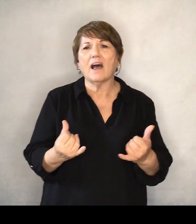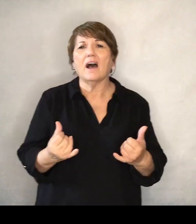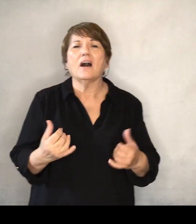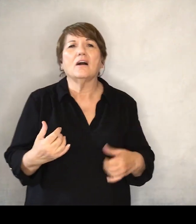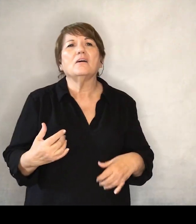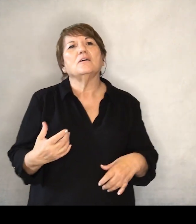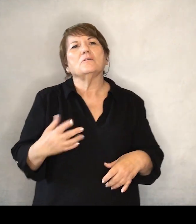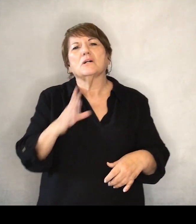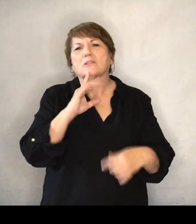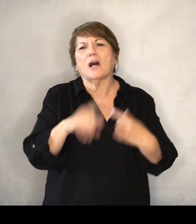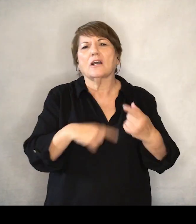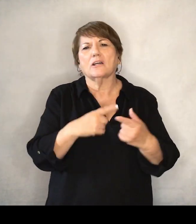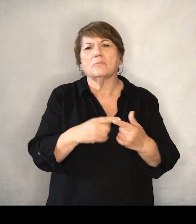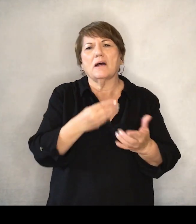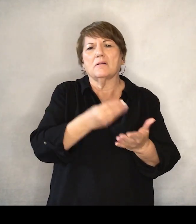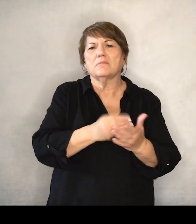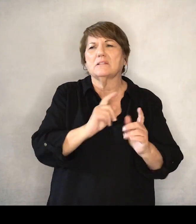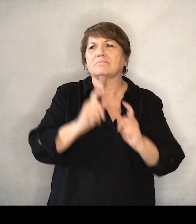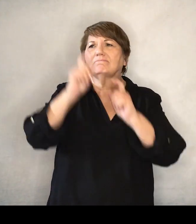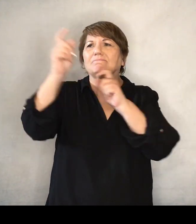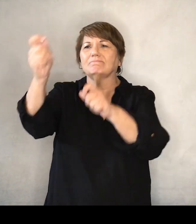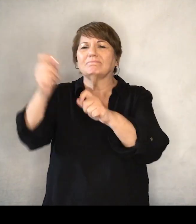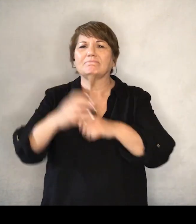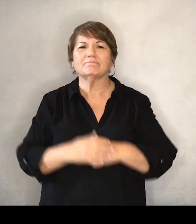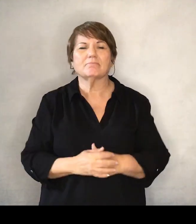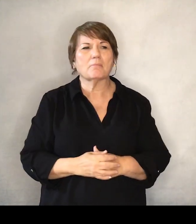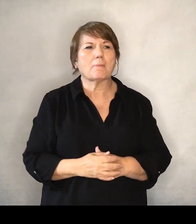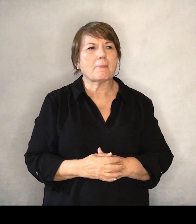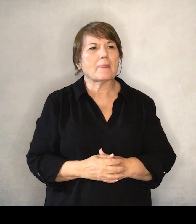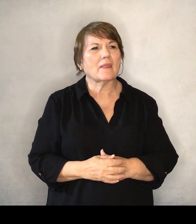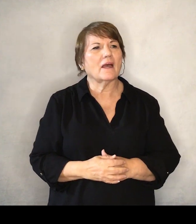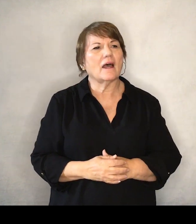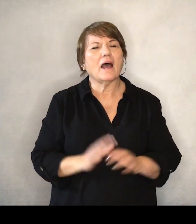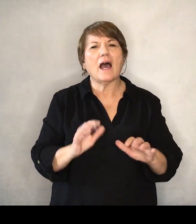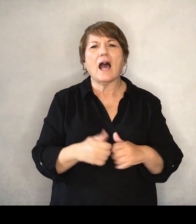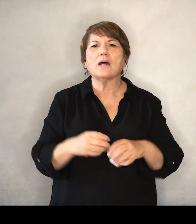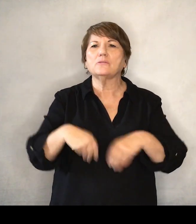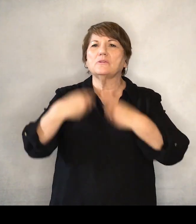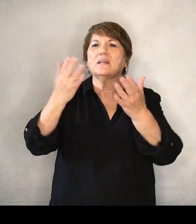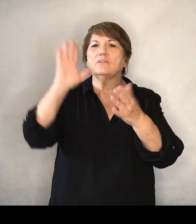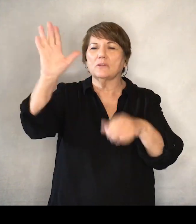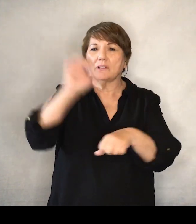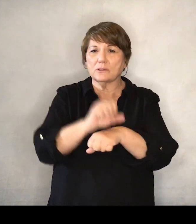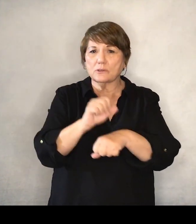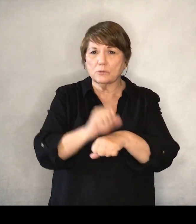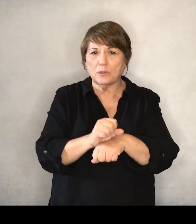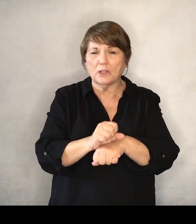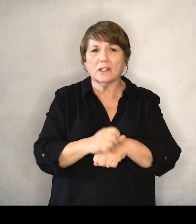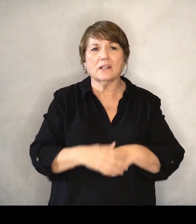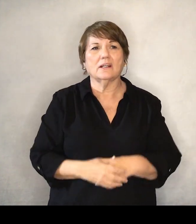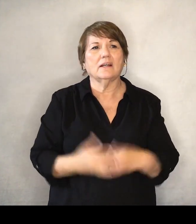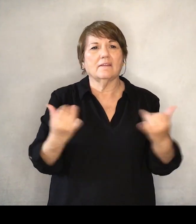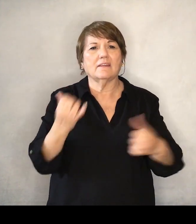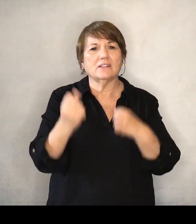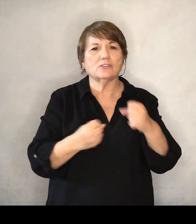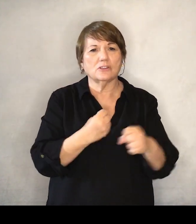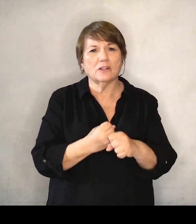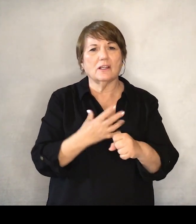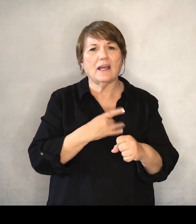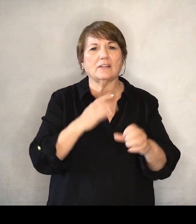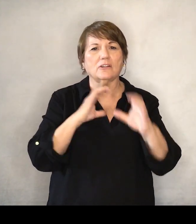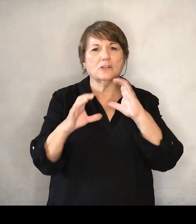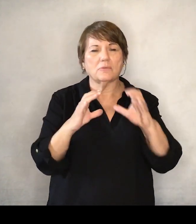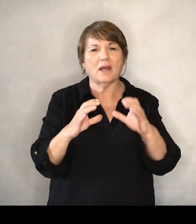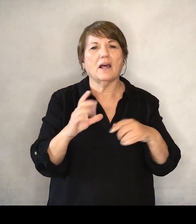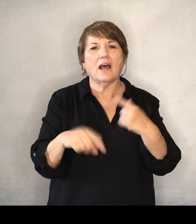share, before I talk about the logistics of how we do that, that one of the things that we're doing this year is trying to communicate about the